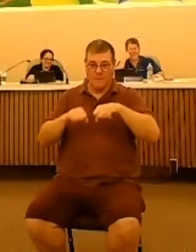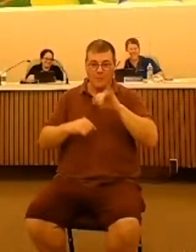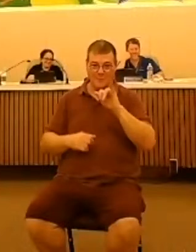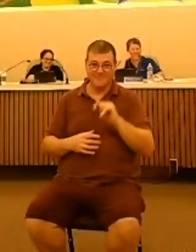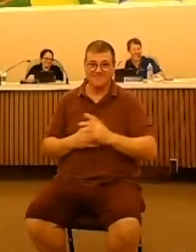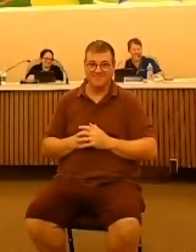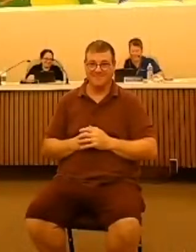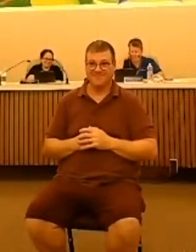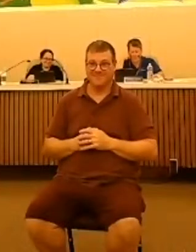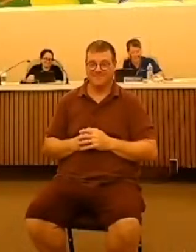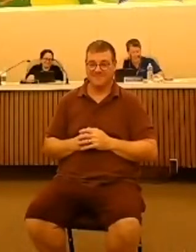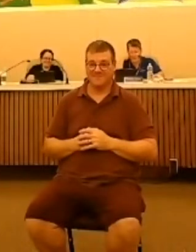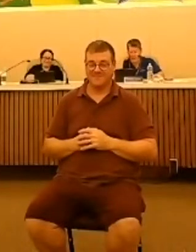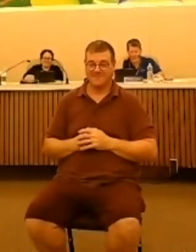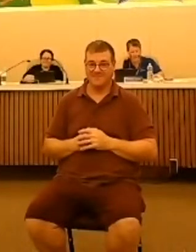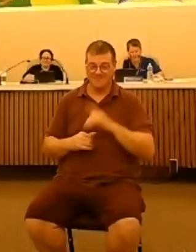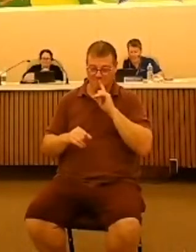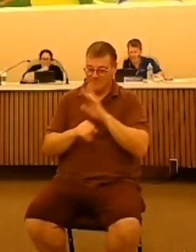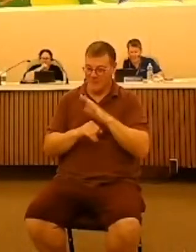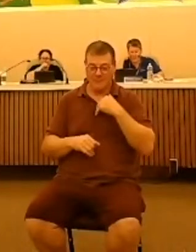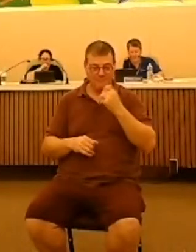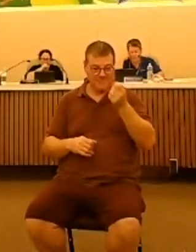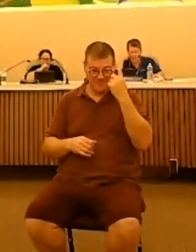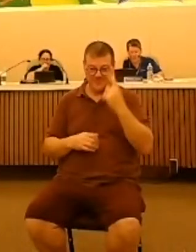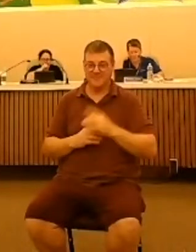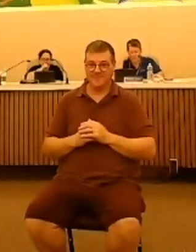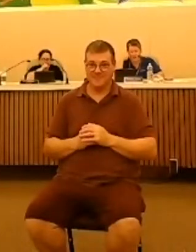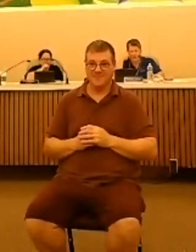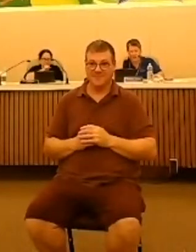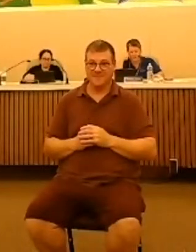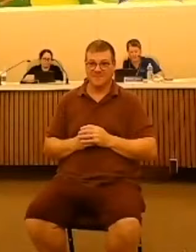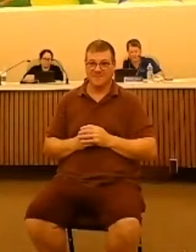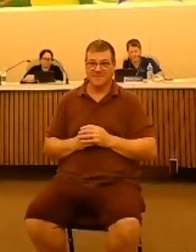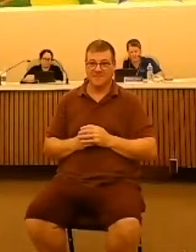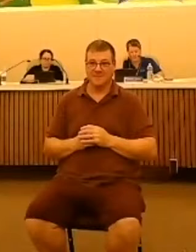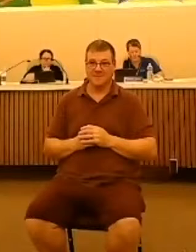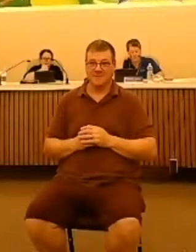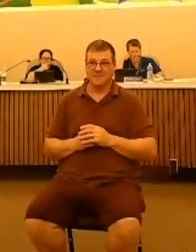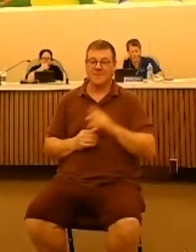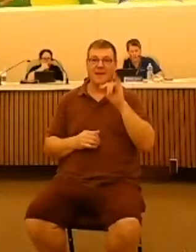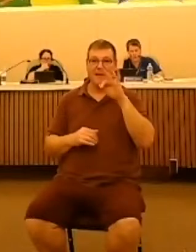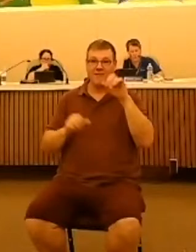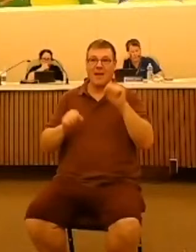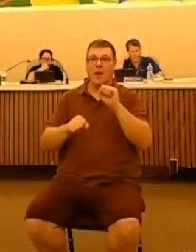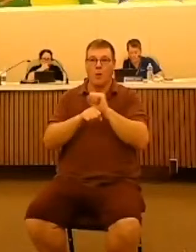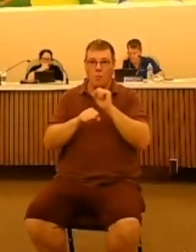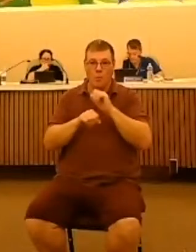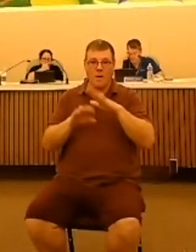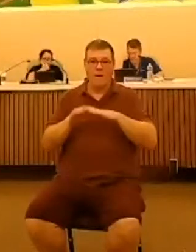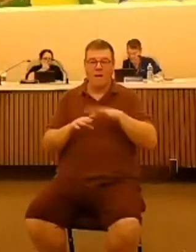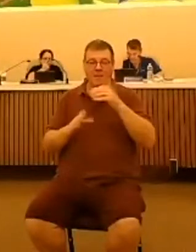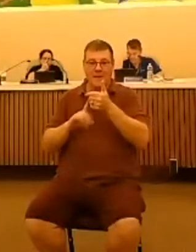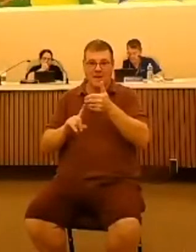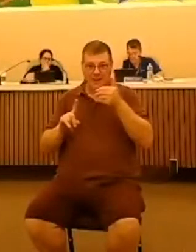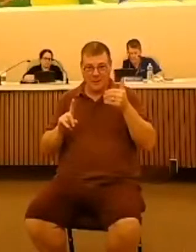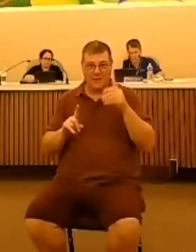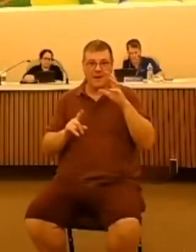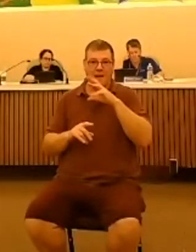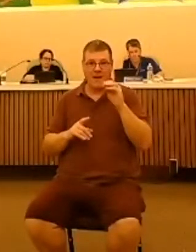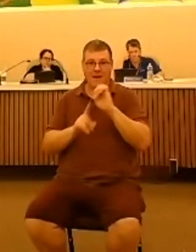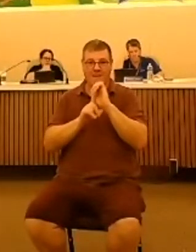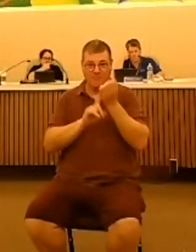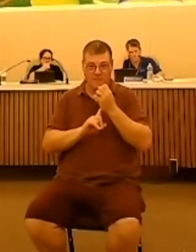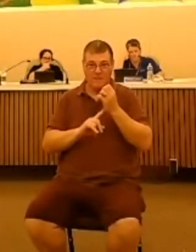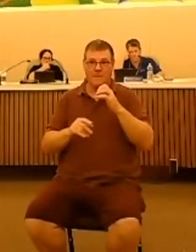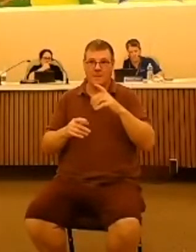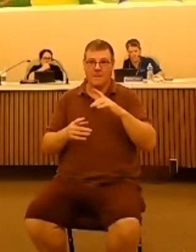stupid whole thing. time. Yeah, Absolutely. yeah. I understand. So that part I completely, get, but please, if we could work on the egress, the egress to take the